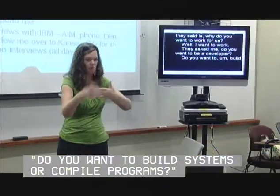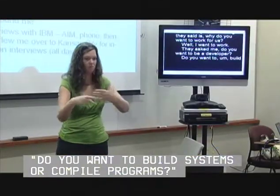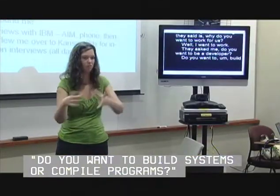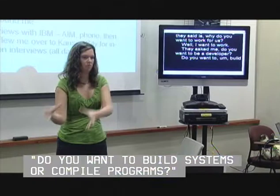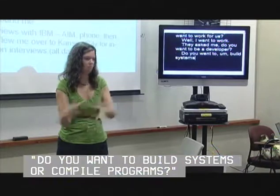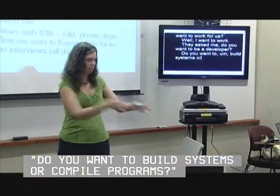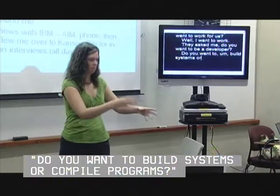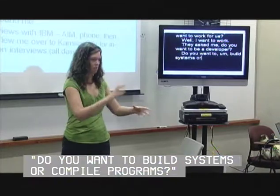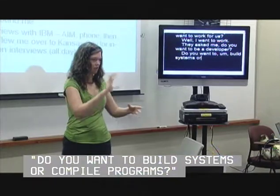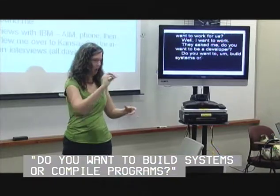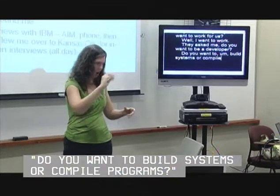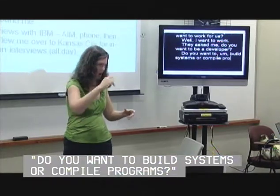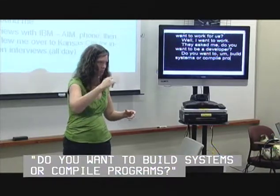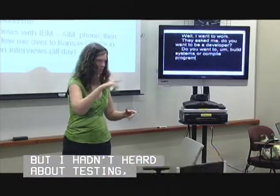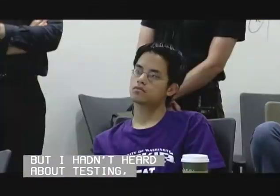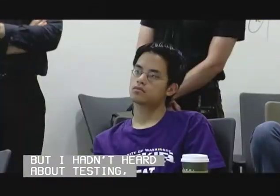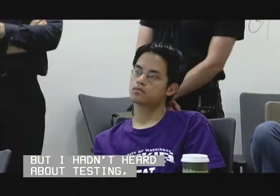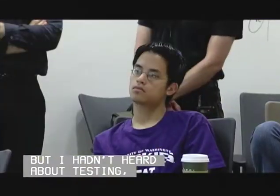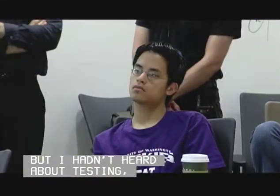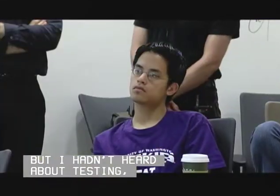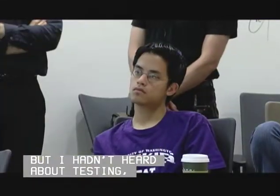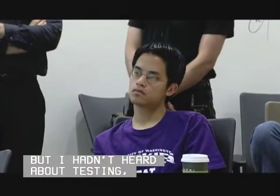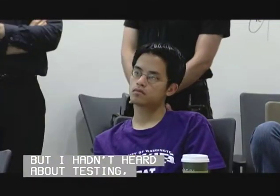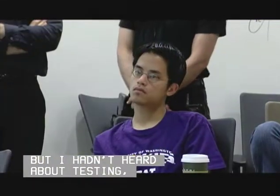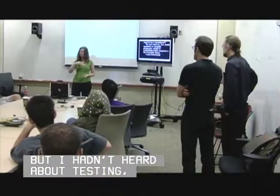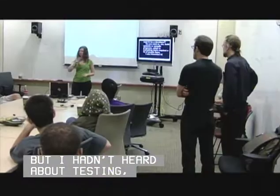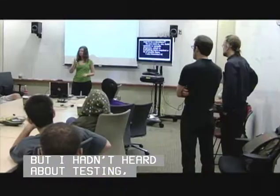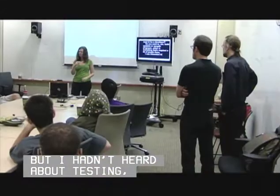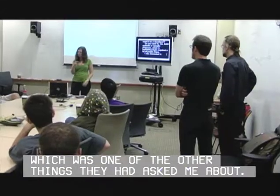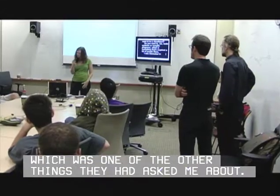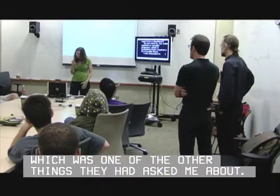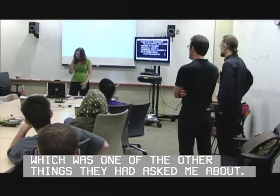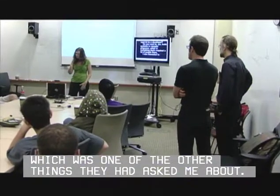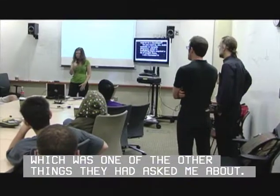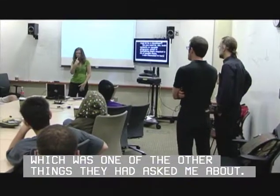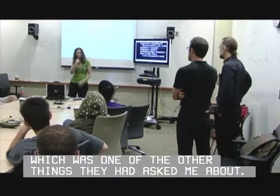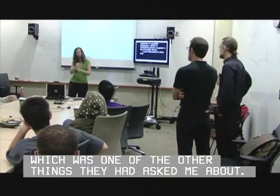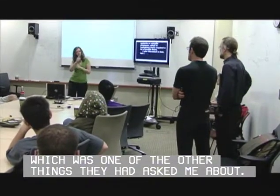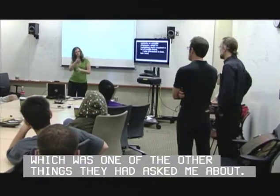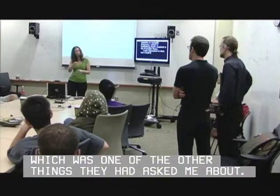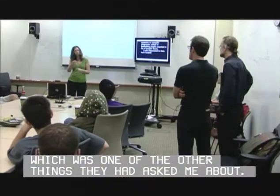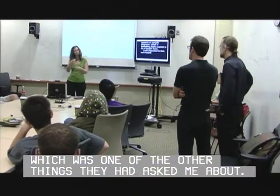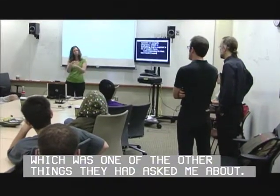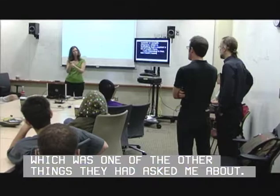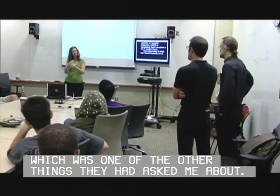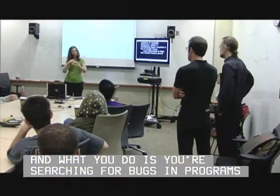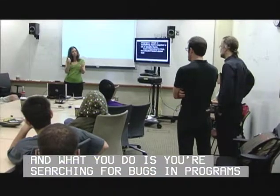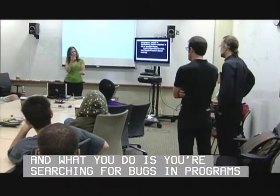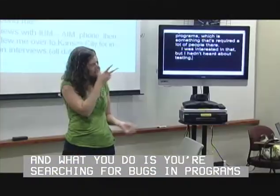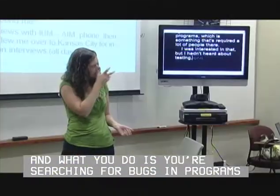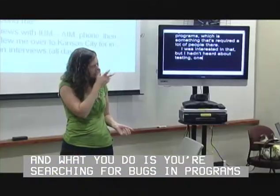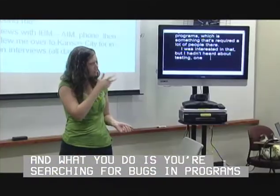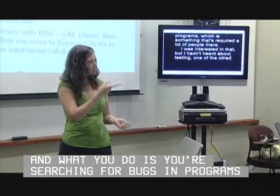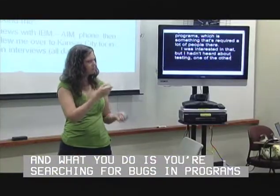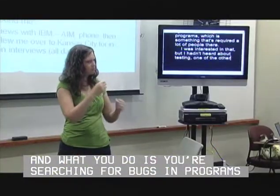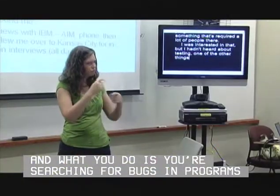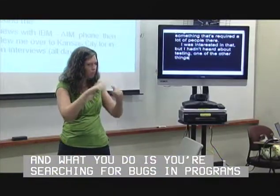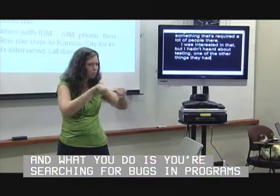compile programs? But I hadn't heard about testing, which was one of the other things they had asked me about. And what you do is